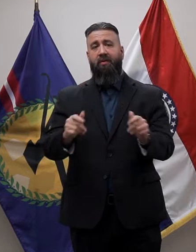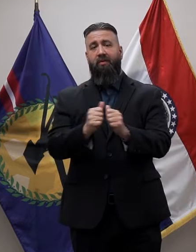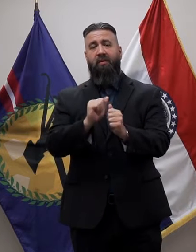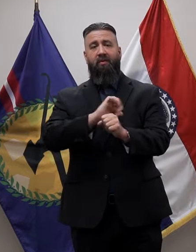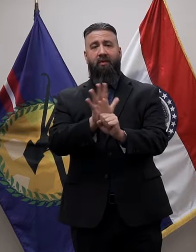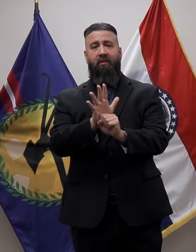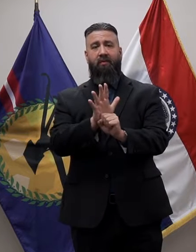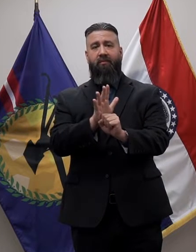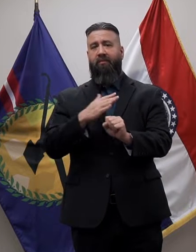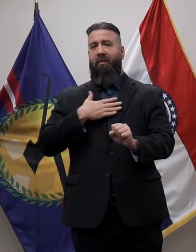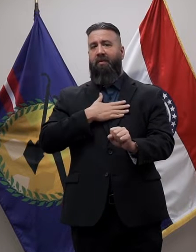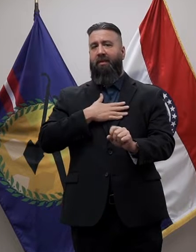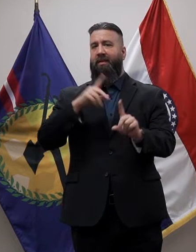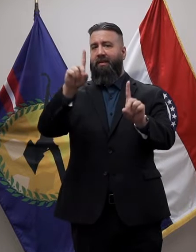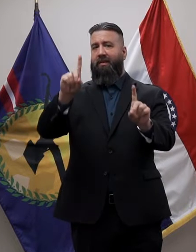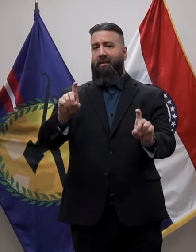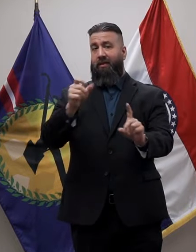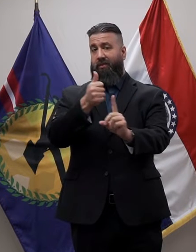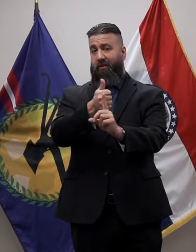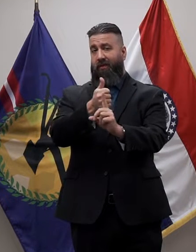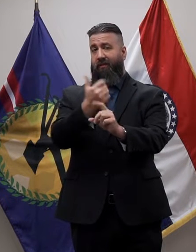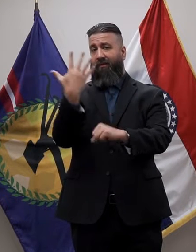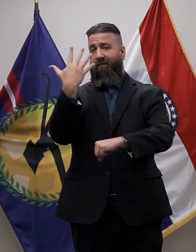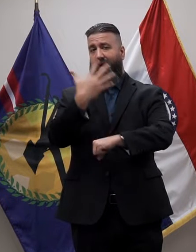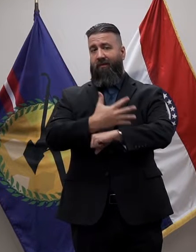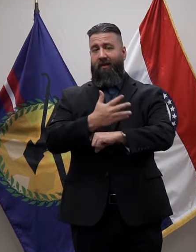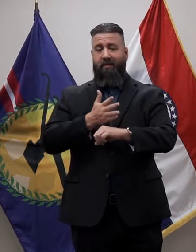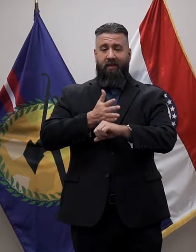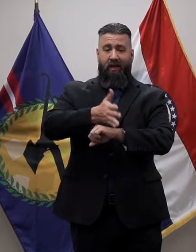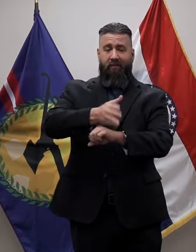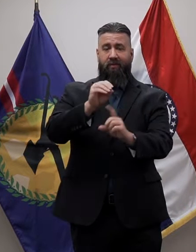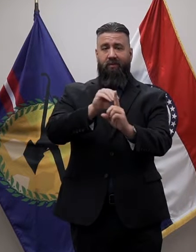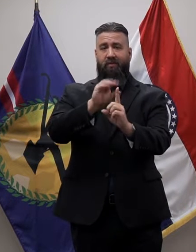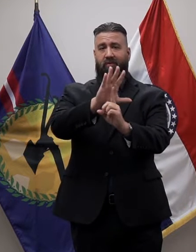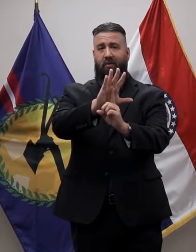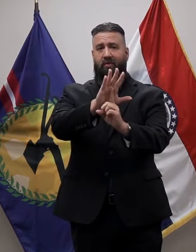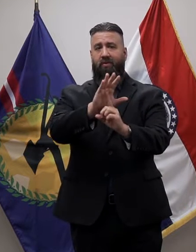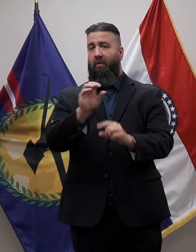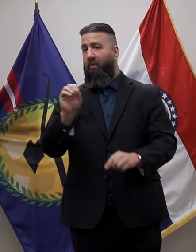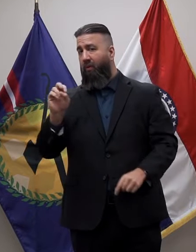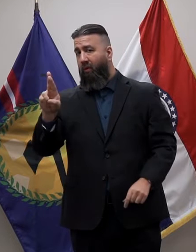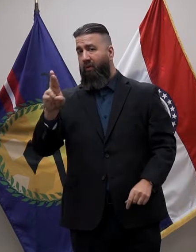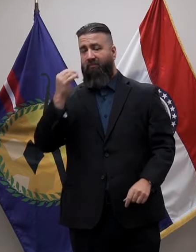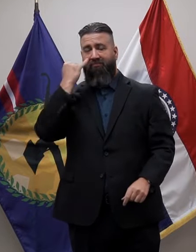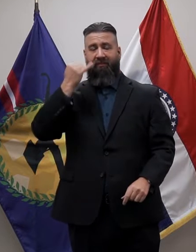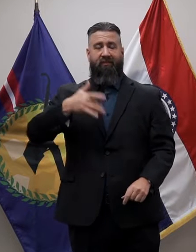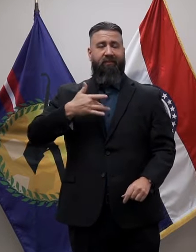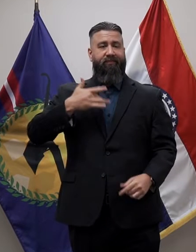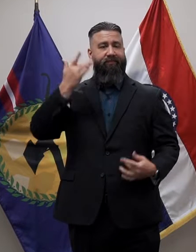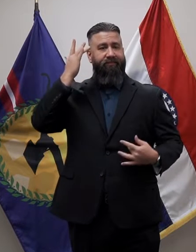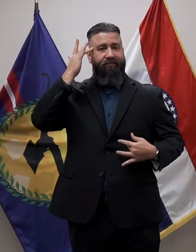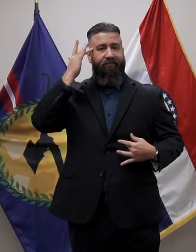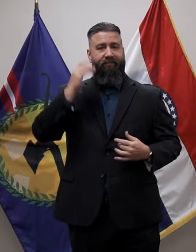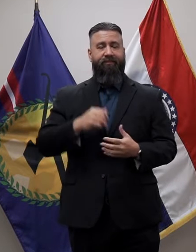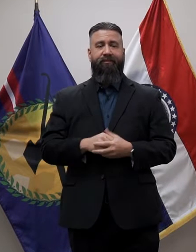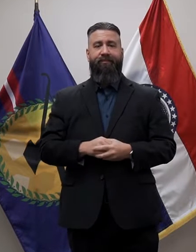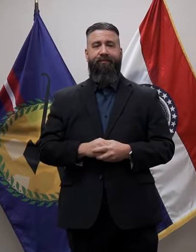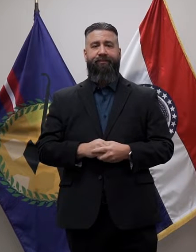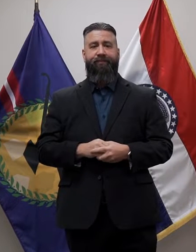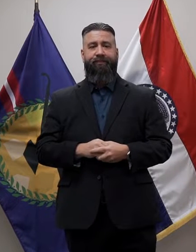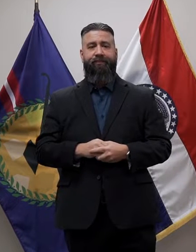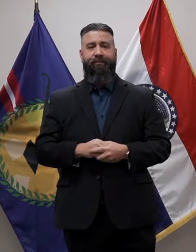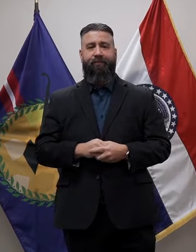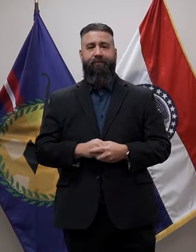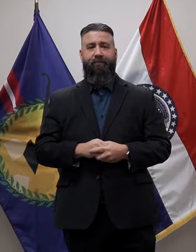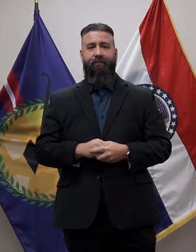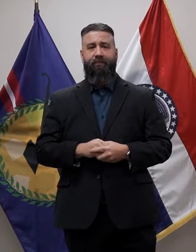5 days after exposure to them or if you start feeling any symptoms. Another common question centers